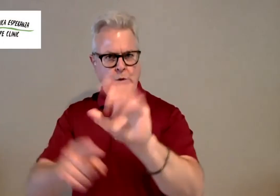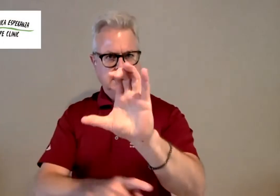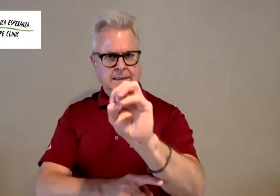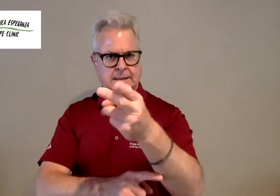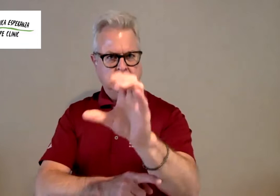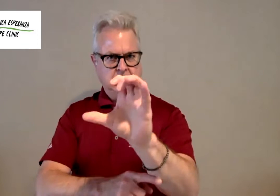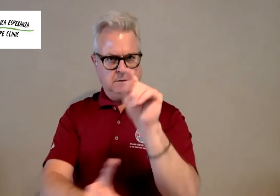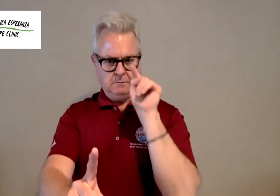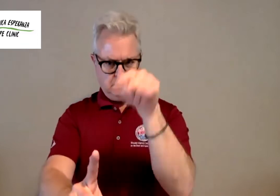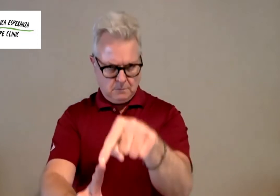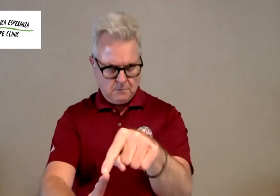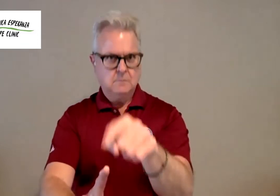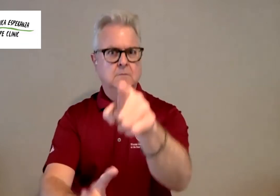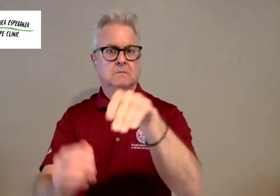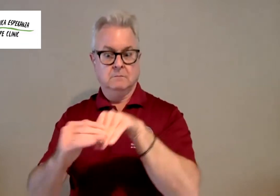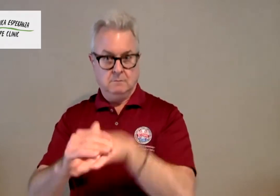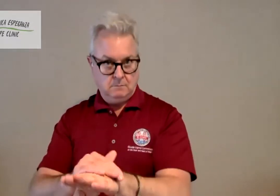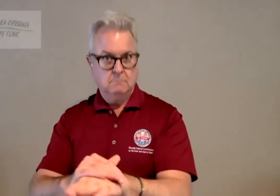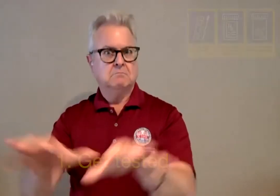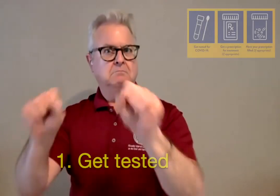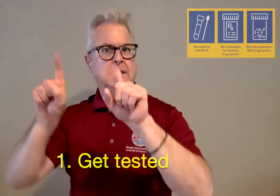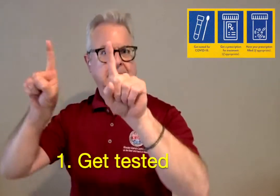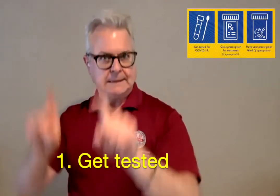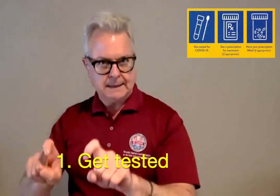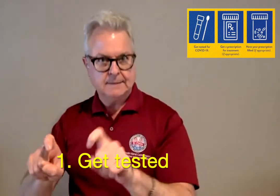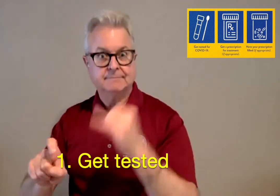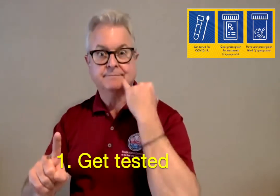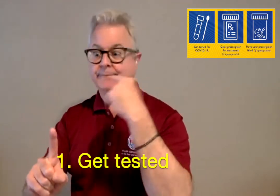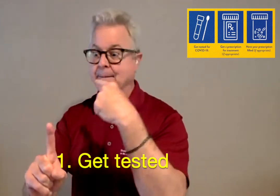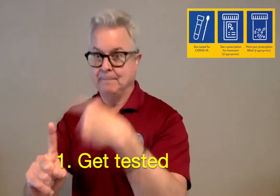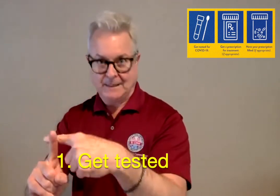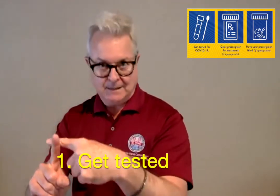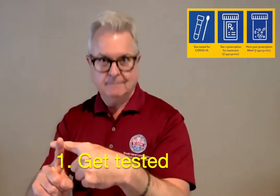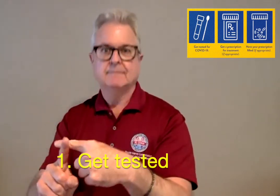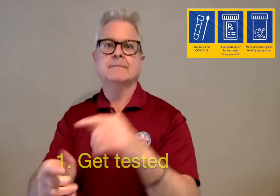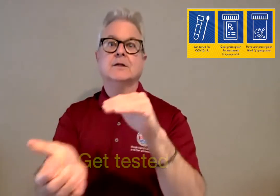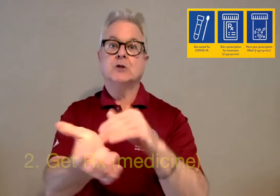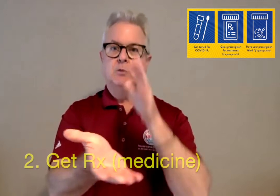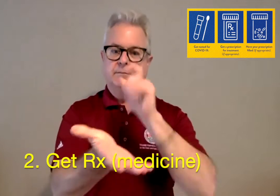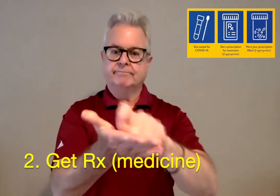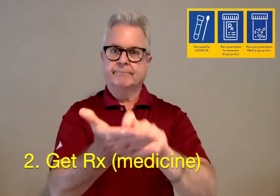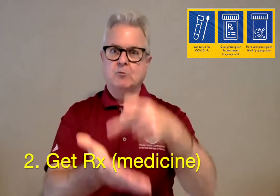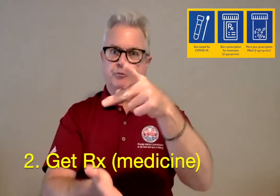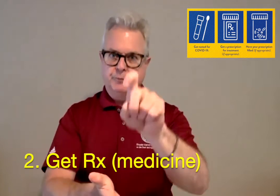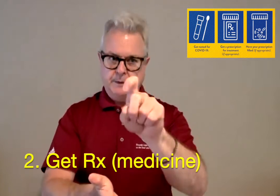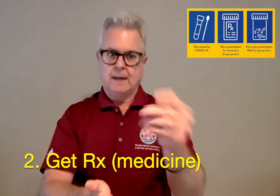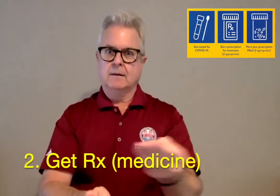experiencing symptoms, you would go to CEHC, go into the clinic, get tested, and if you tested positive, the doctor